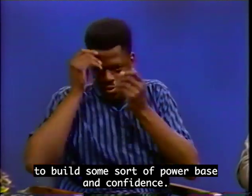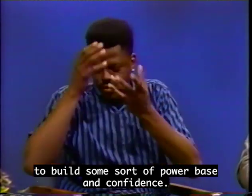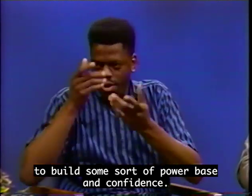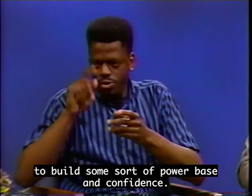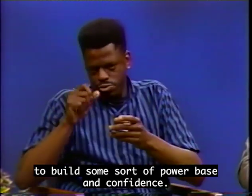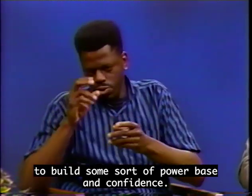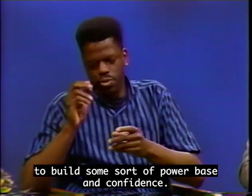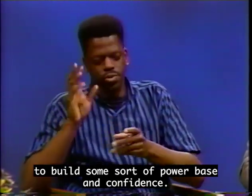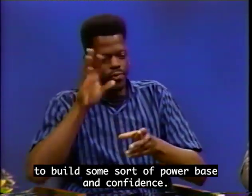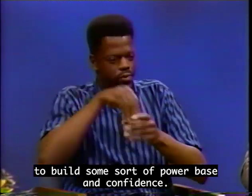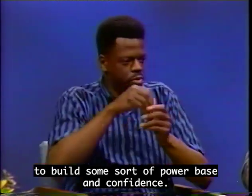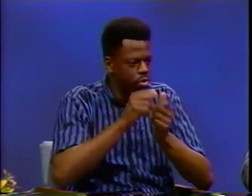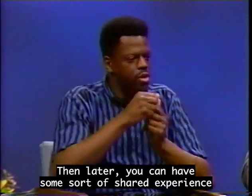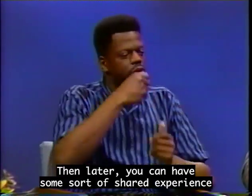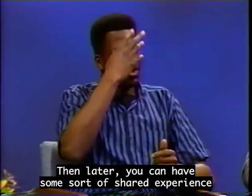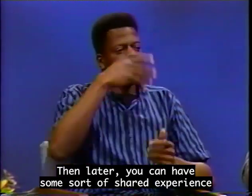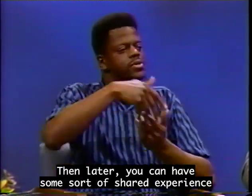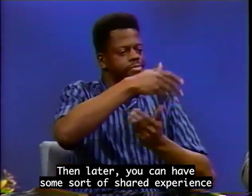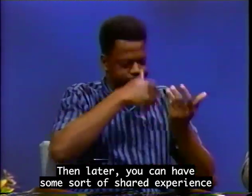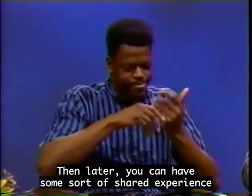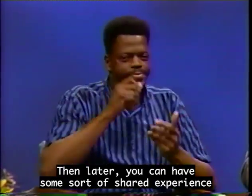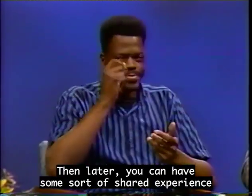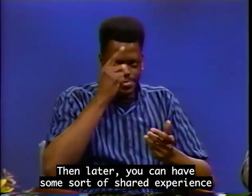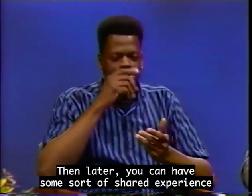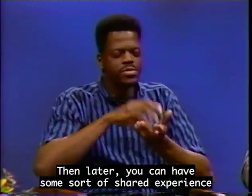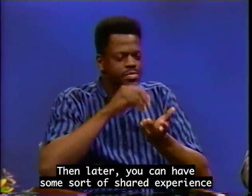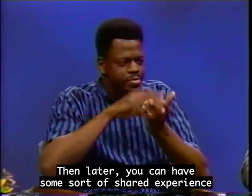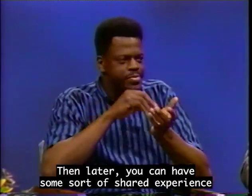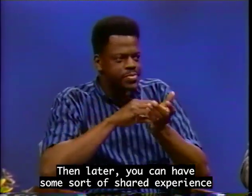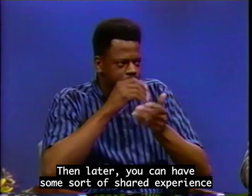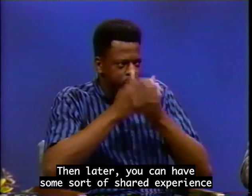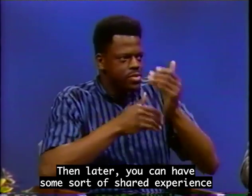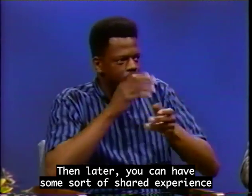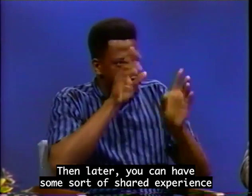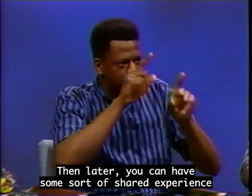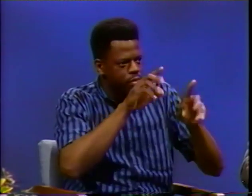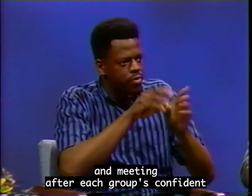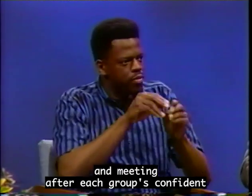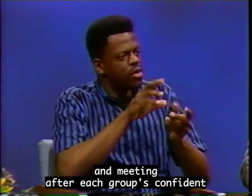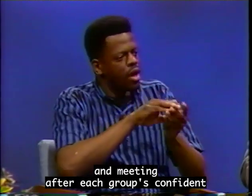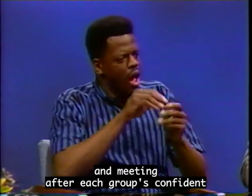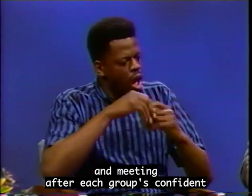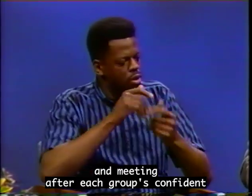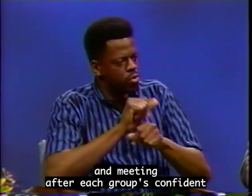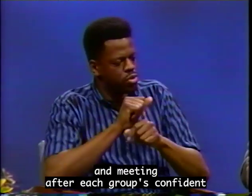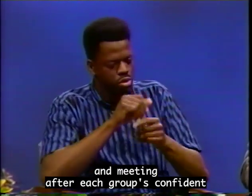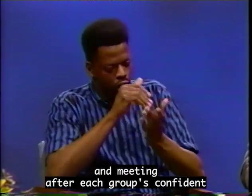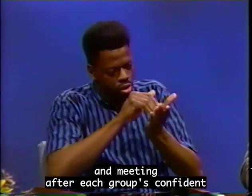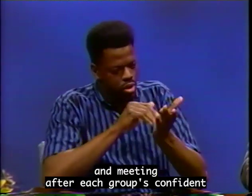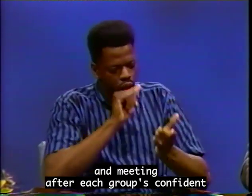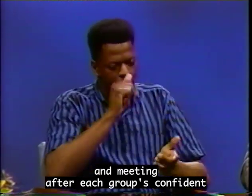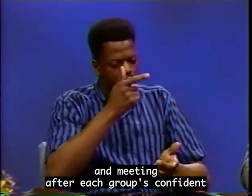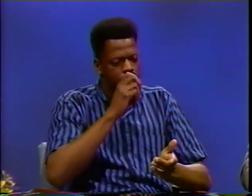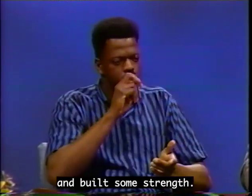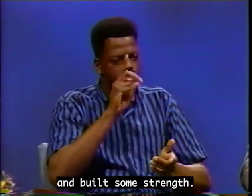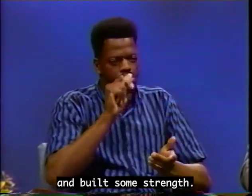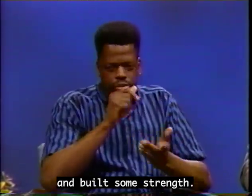confidence. Then later you can have some sort of shared experience and meeting after each group's confident and build